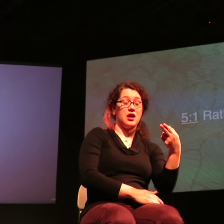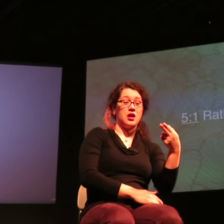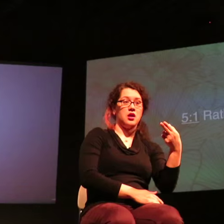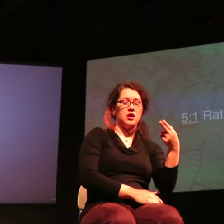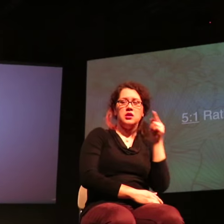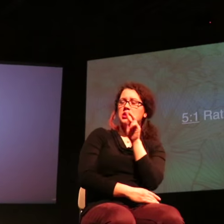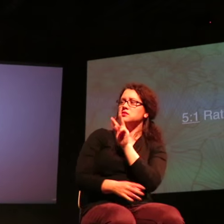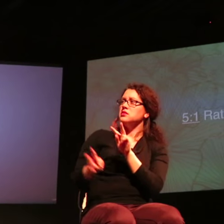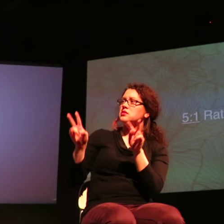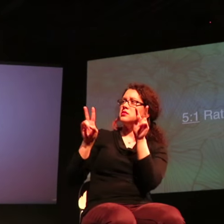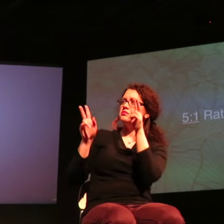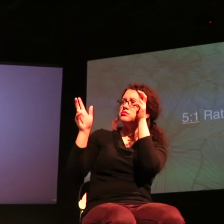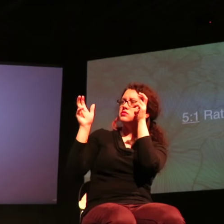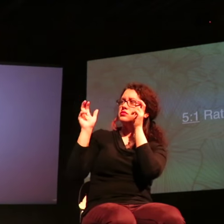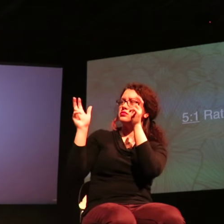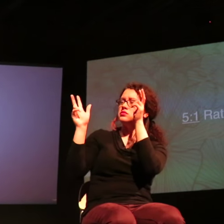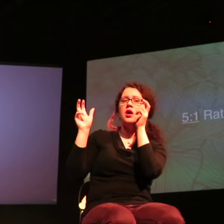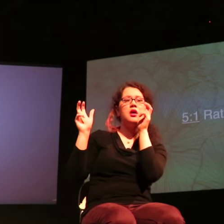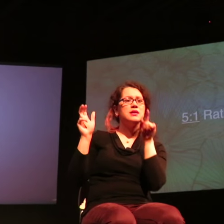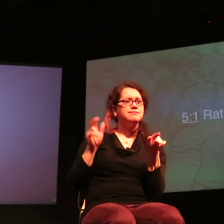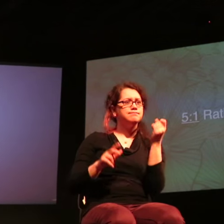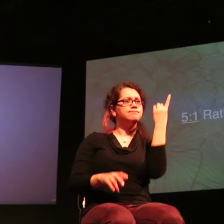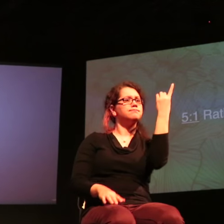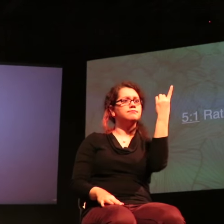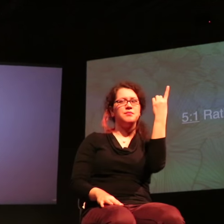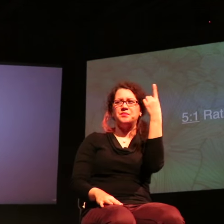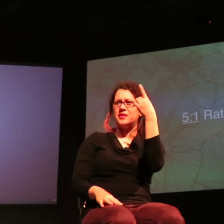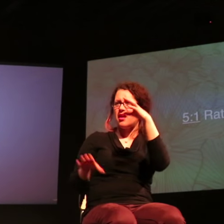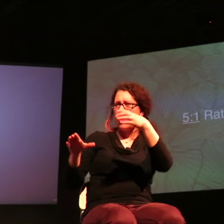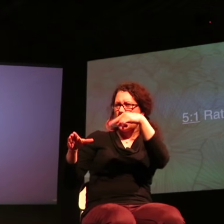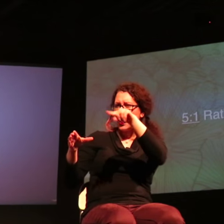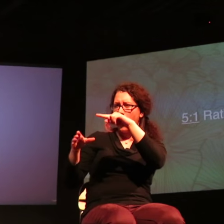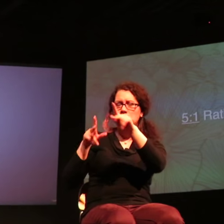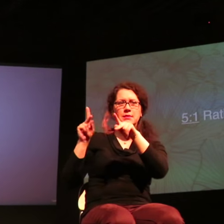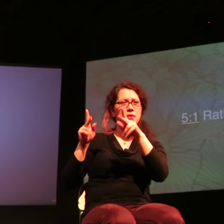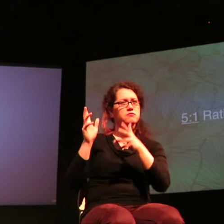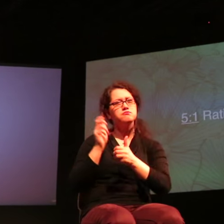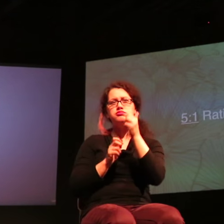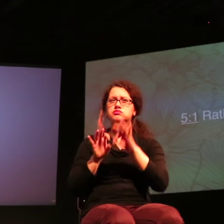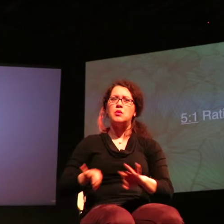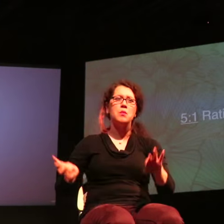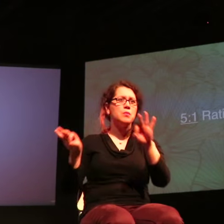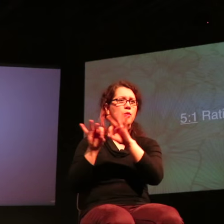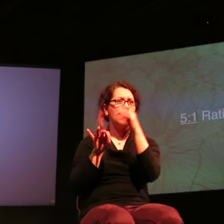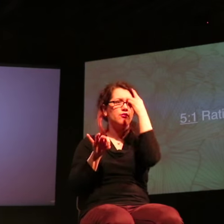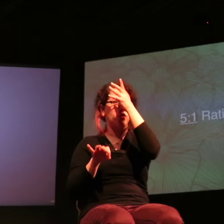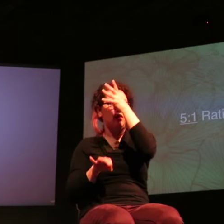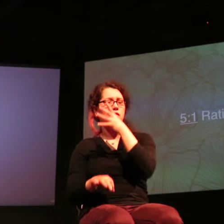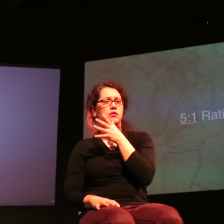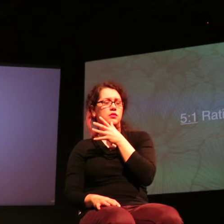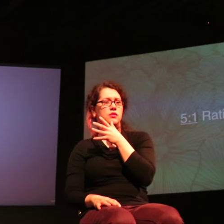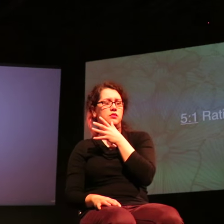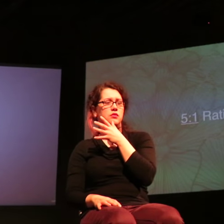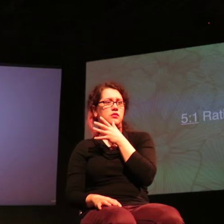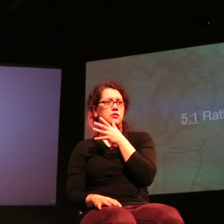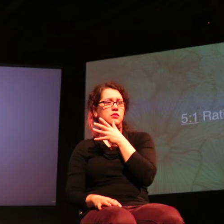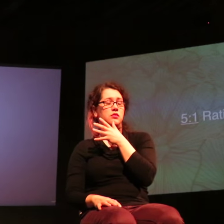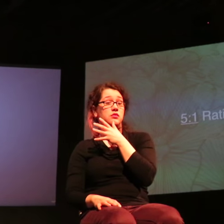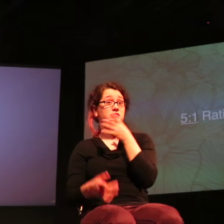to understand that these people were the most important people in mommy and daddy's life. And